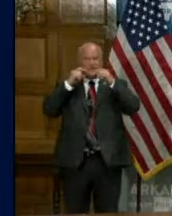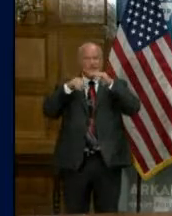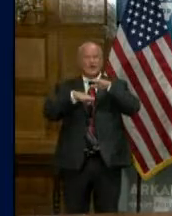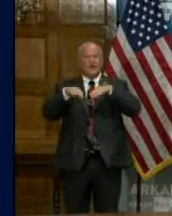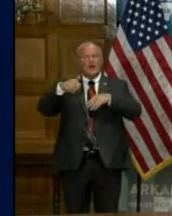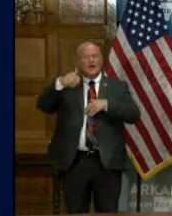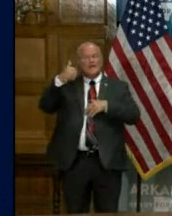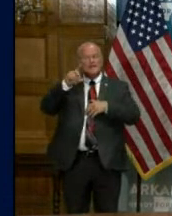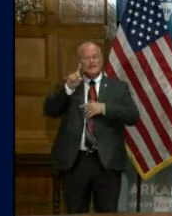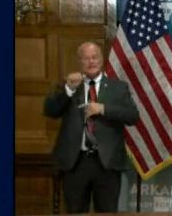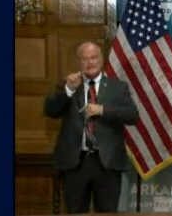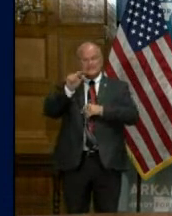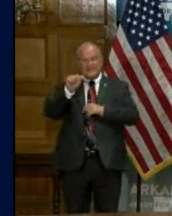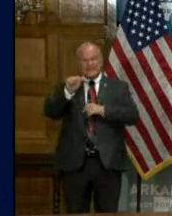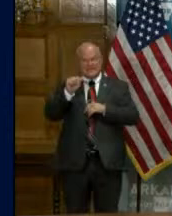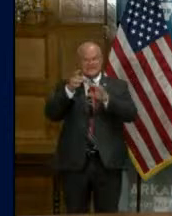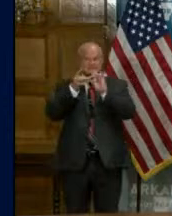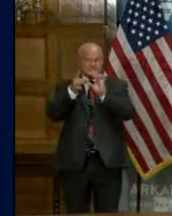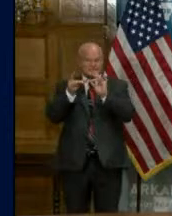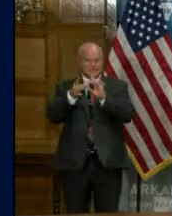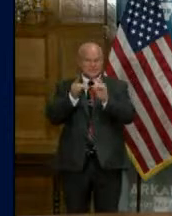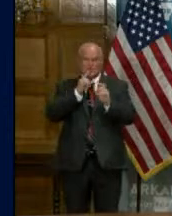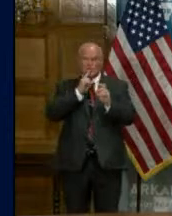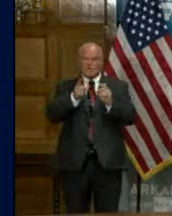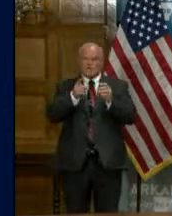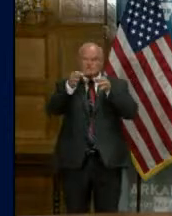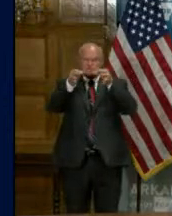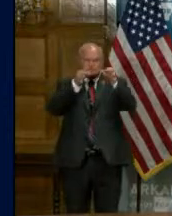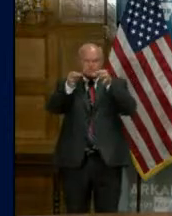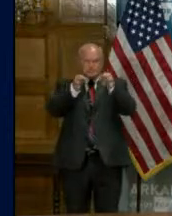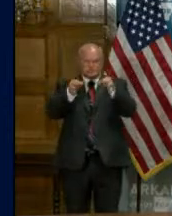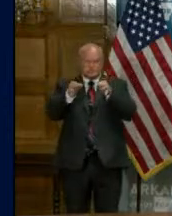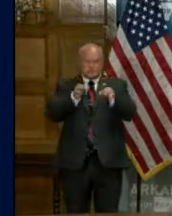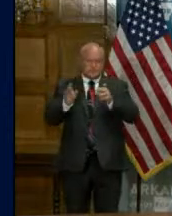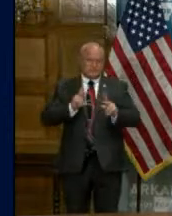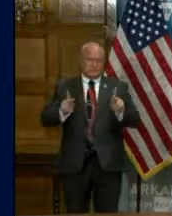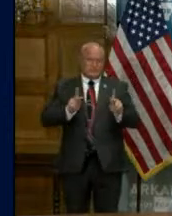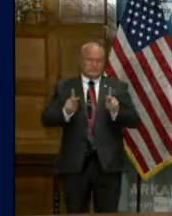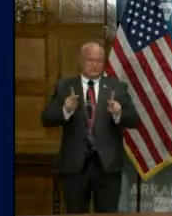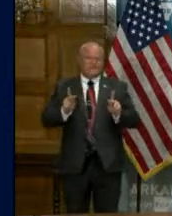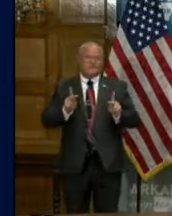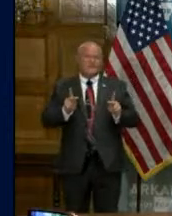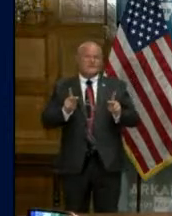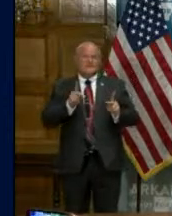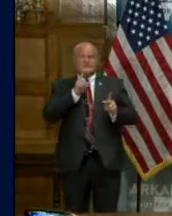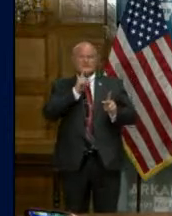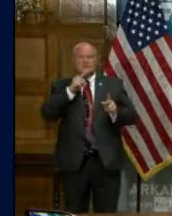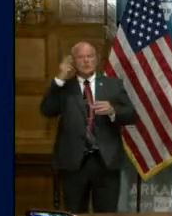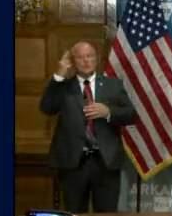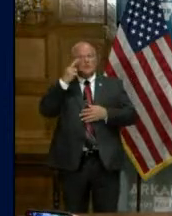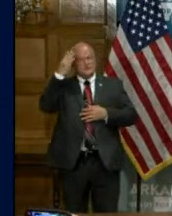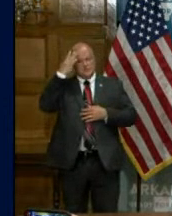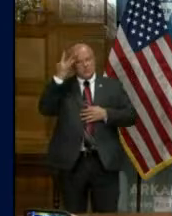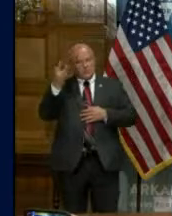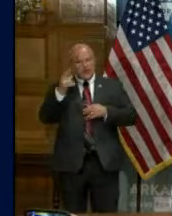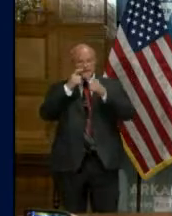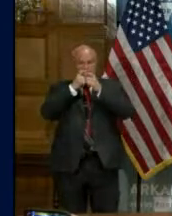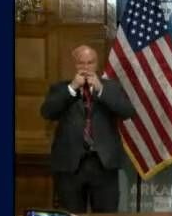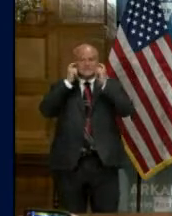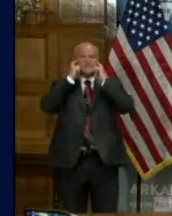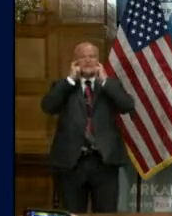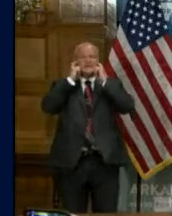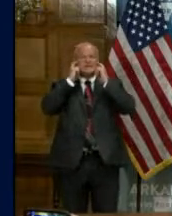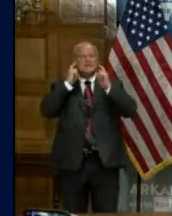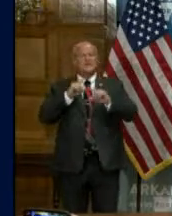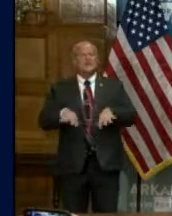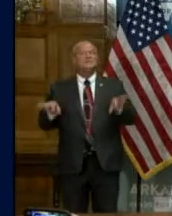the above data that is cited, and we wanted to really lay this out for the public as to the reasons that face coverings